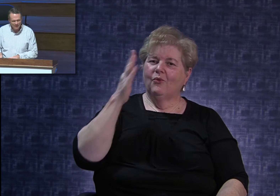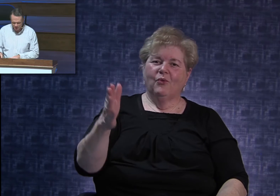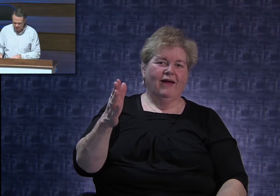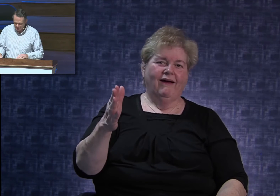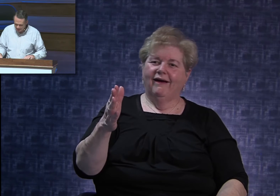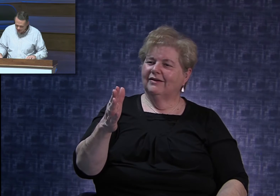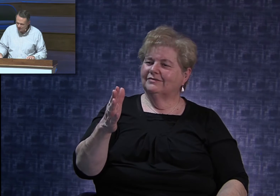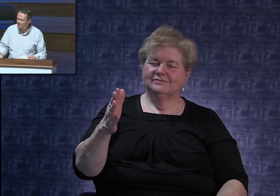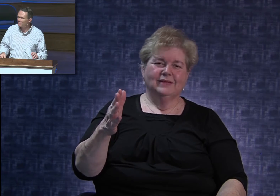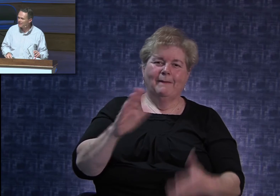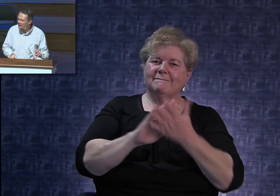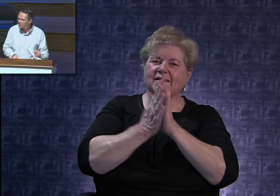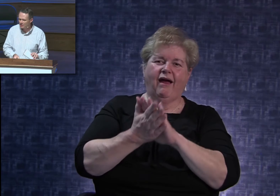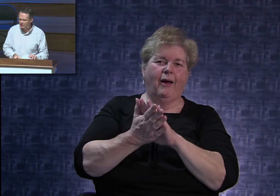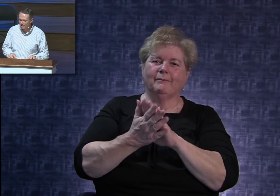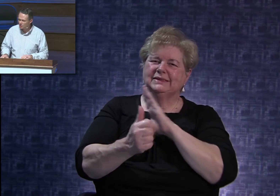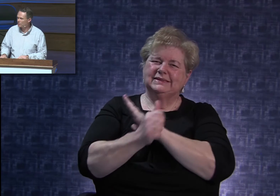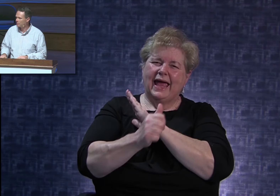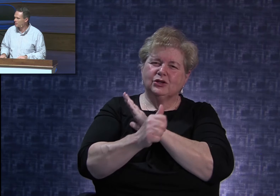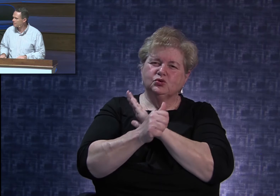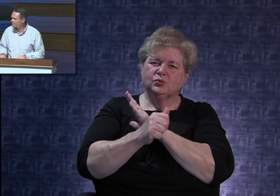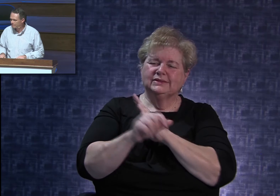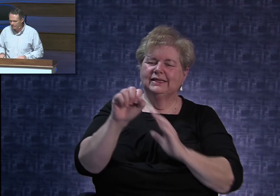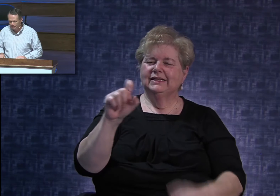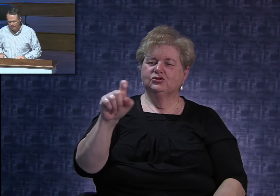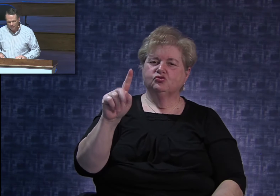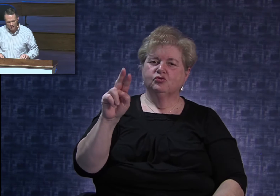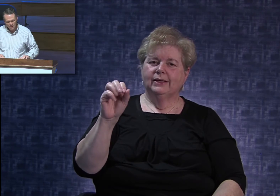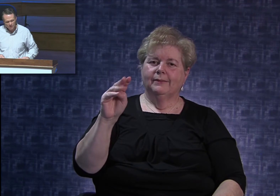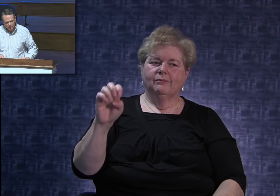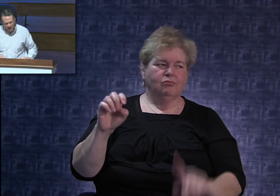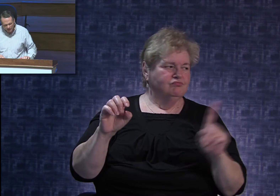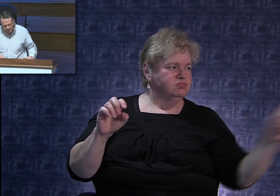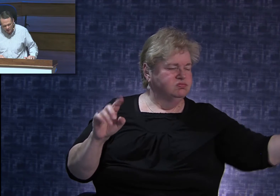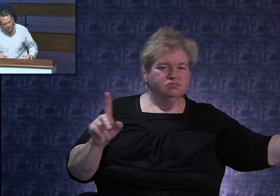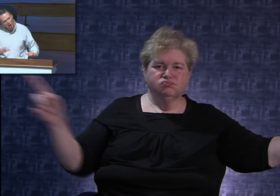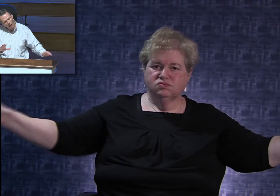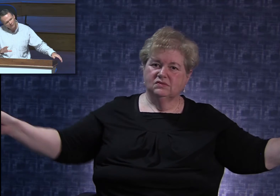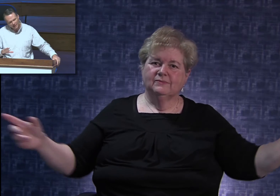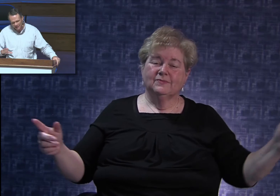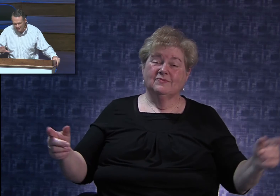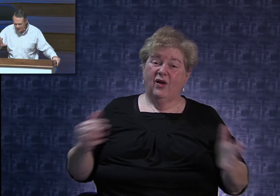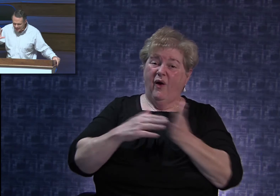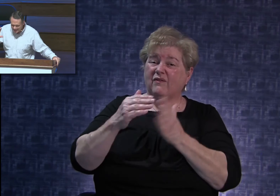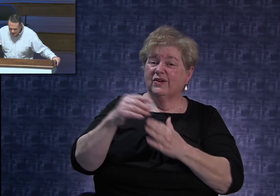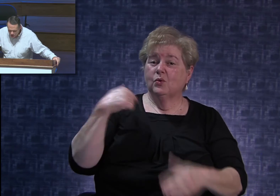inevitably into the ditches of dangerous extremes. The reality is that we